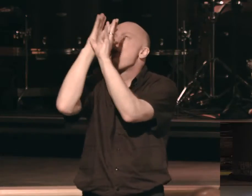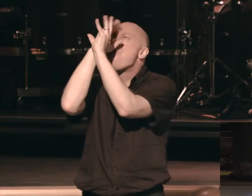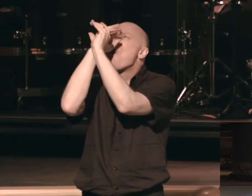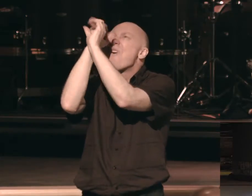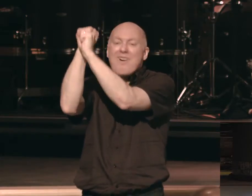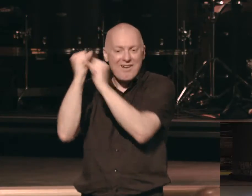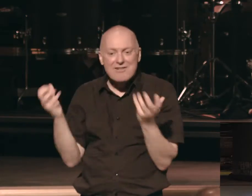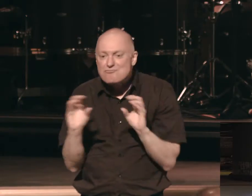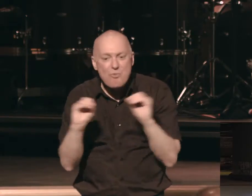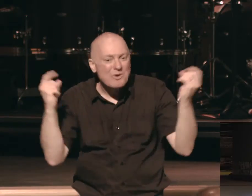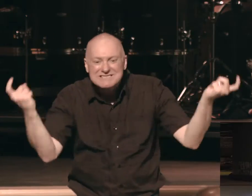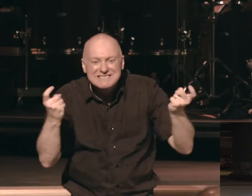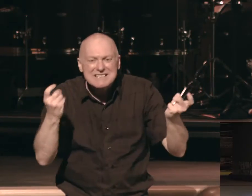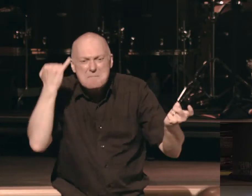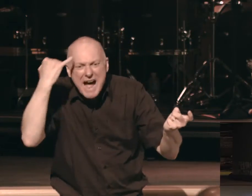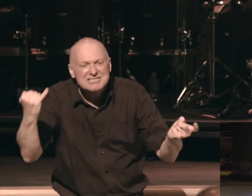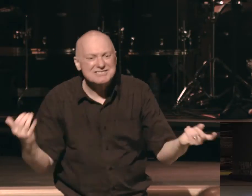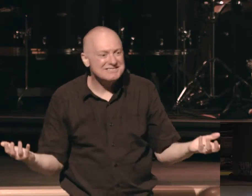sin.